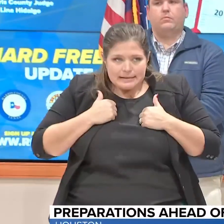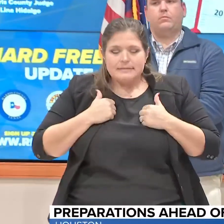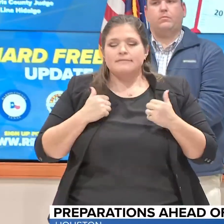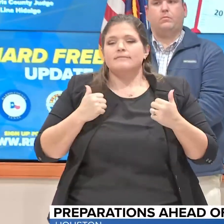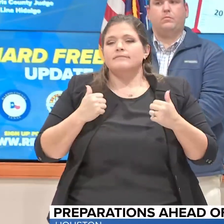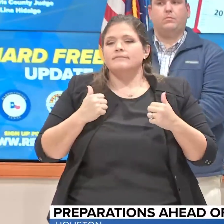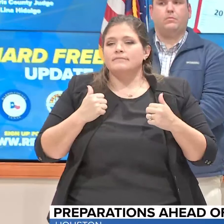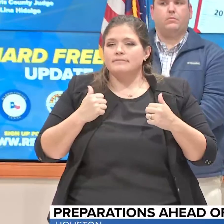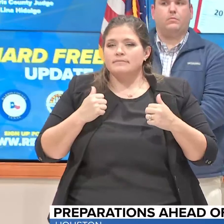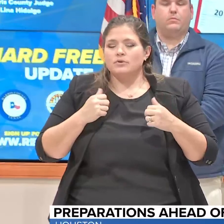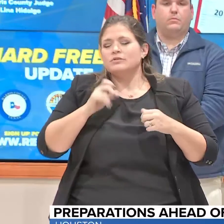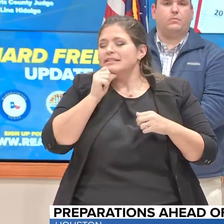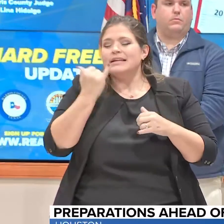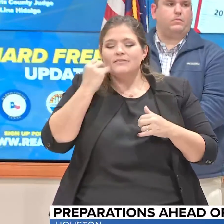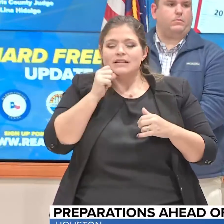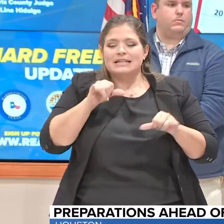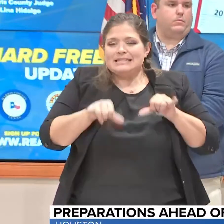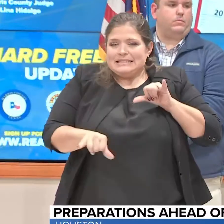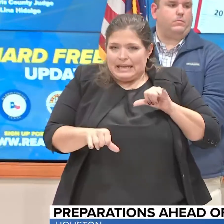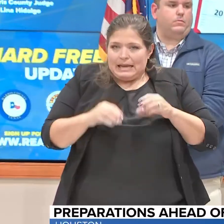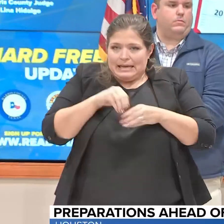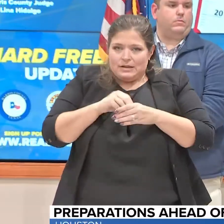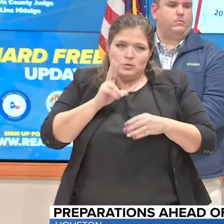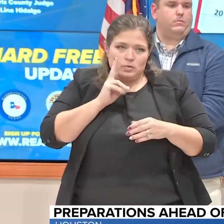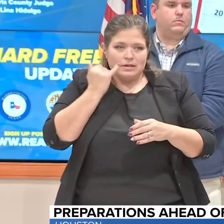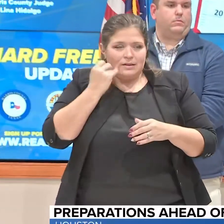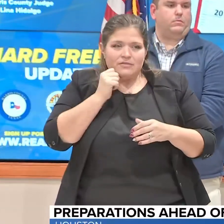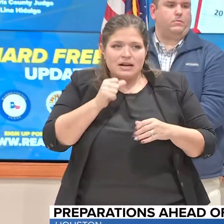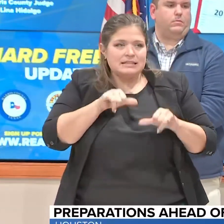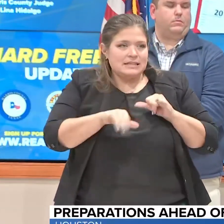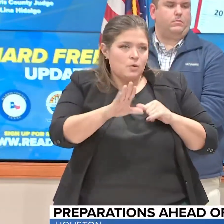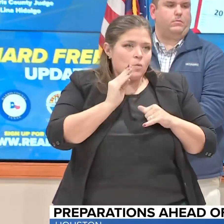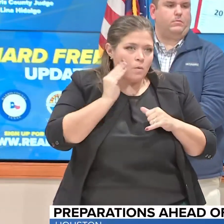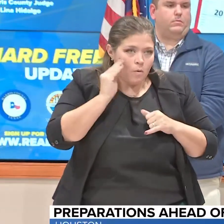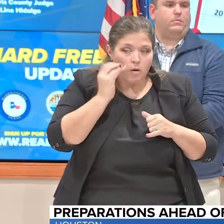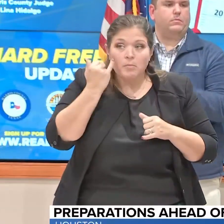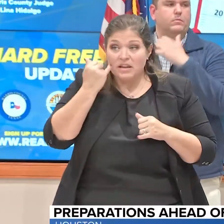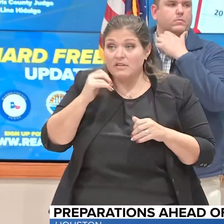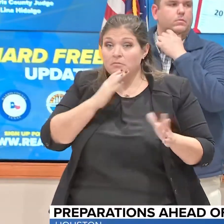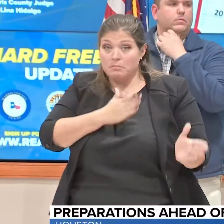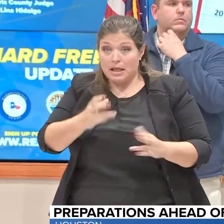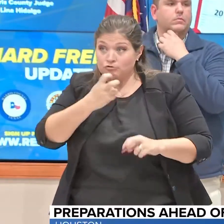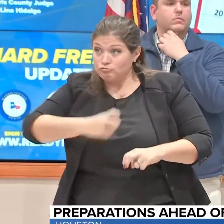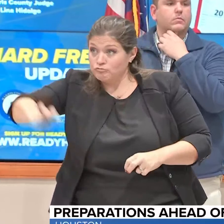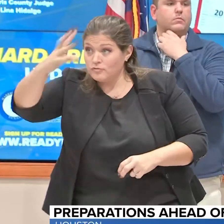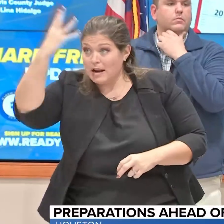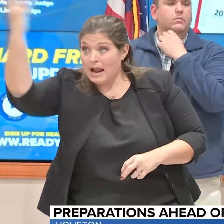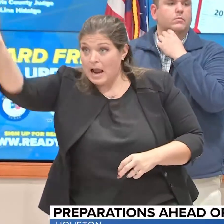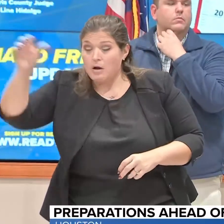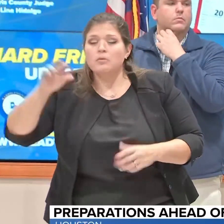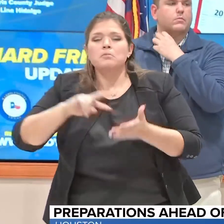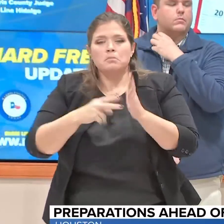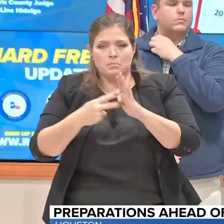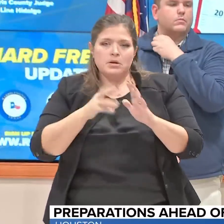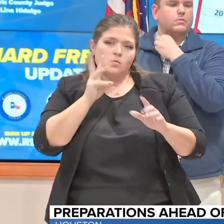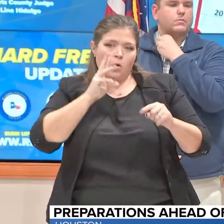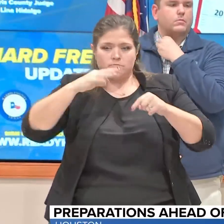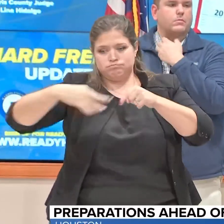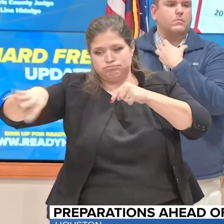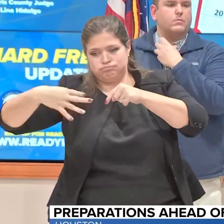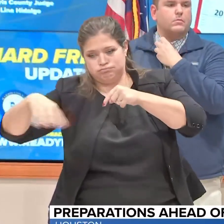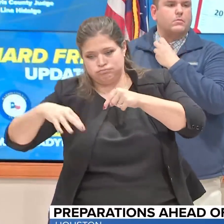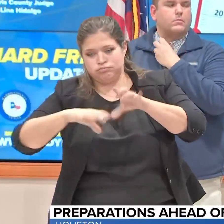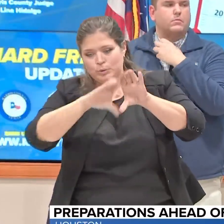the night. So if you're headed out of town, for sure, drain the pipes, shut off the water to your system, and then you just got to find